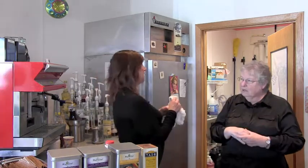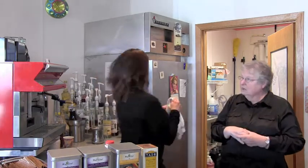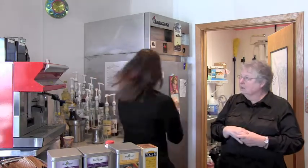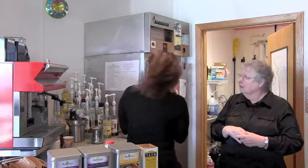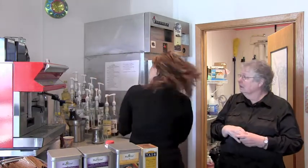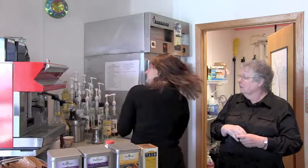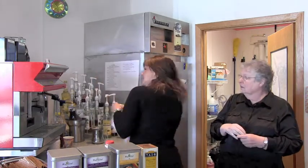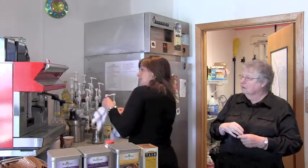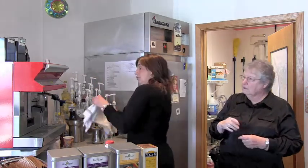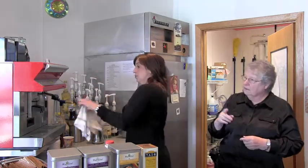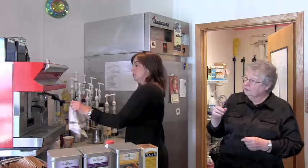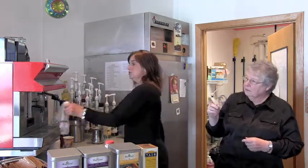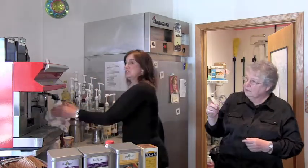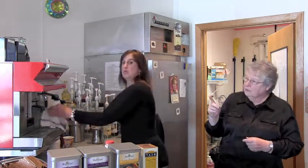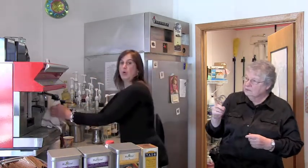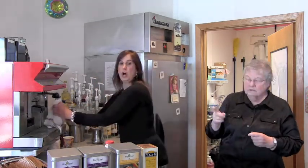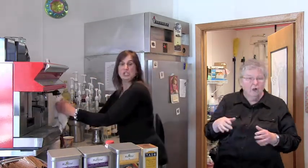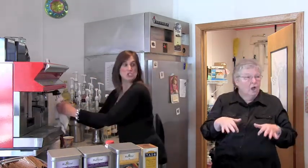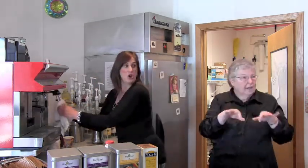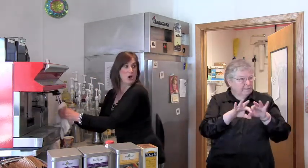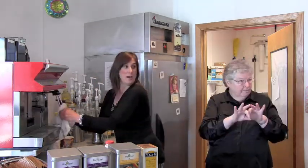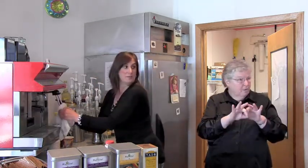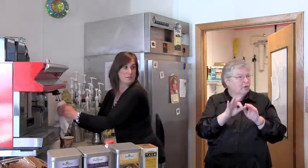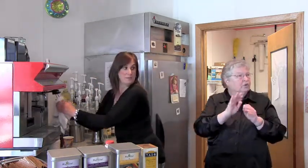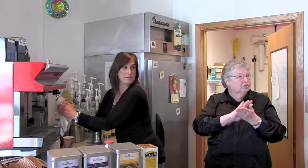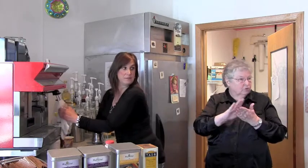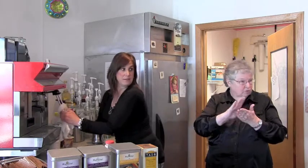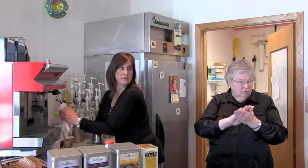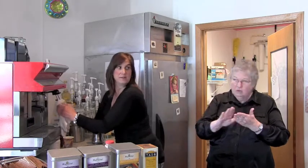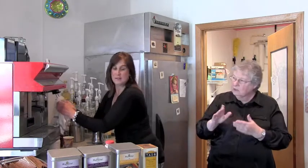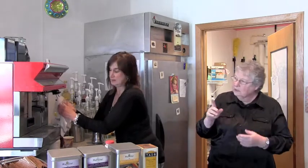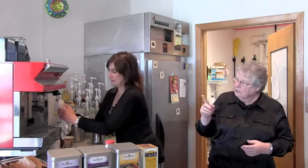Yeah, and then it's important to wash off.